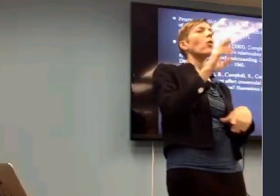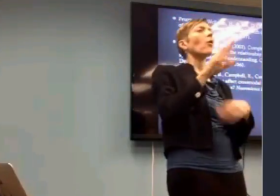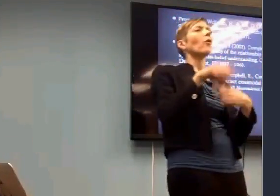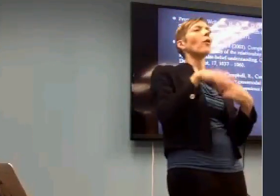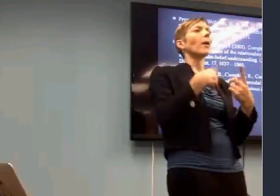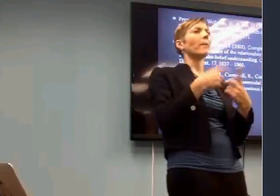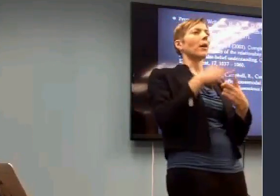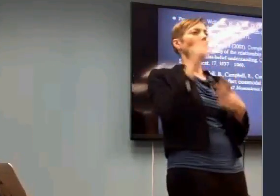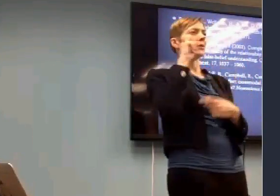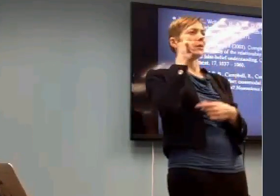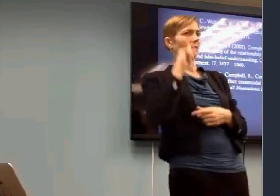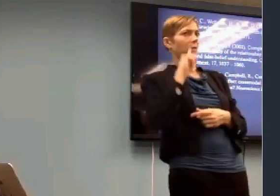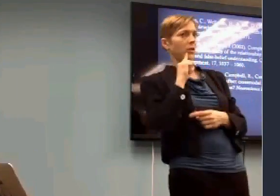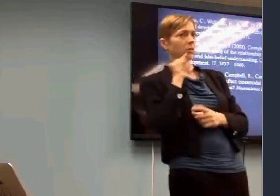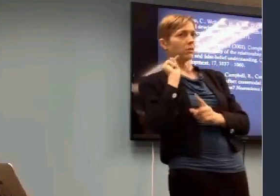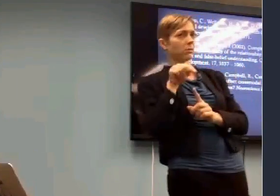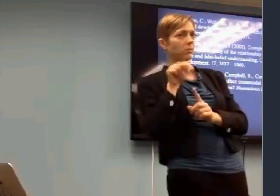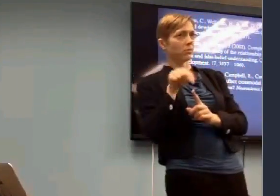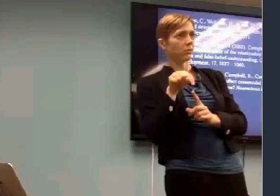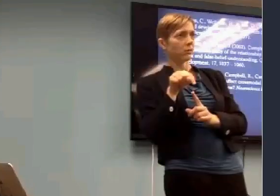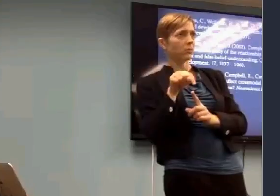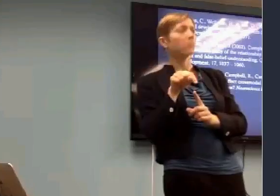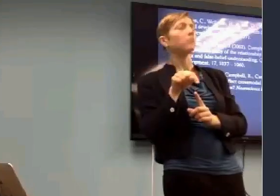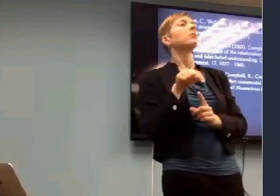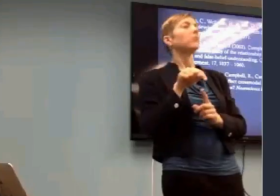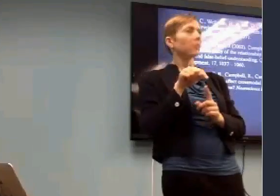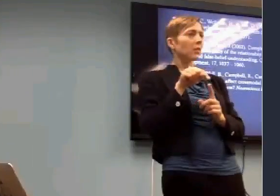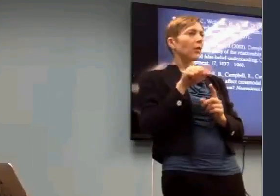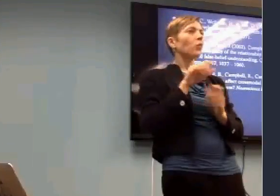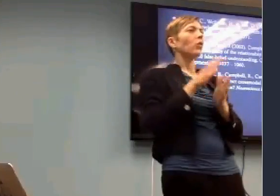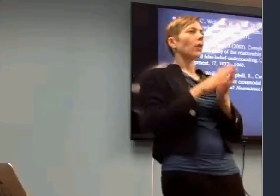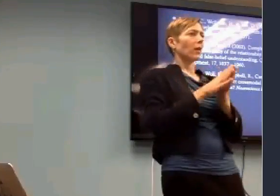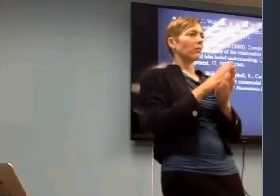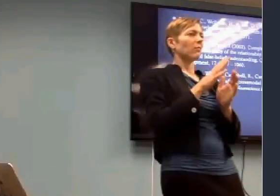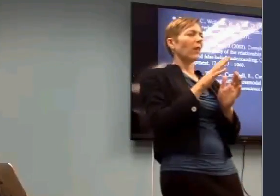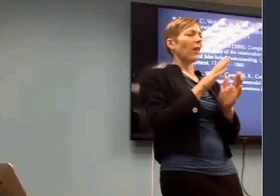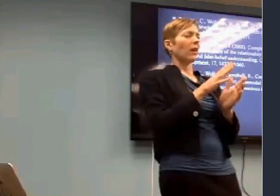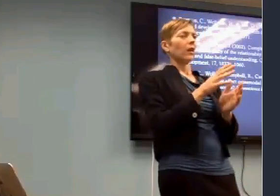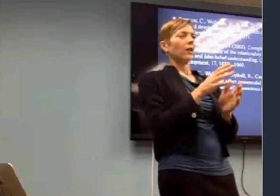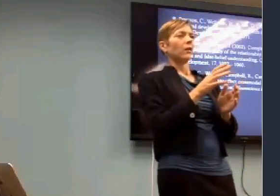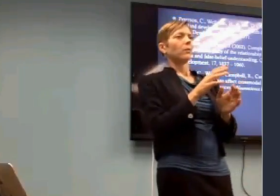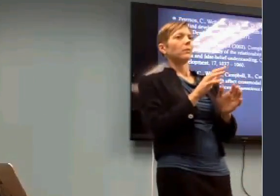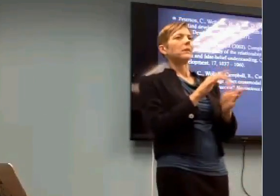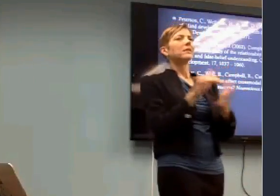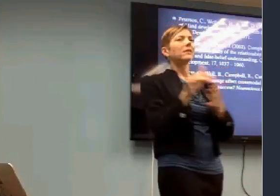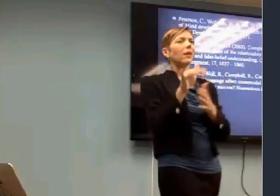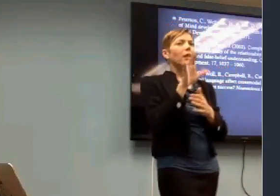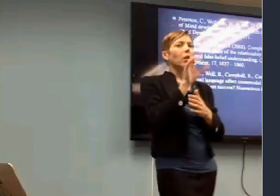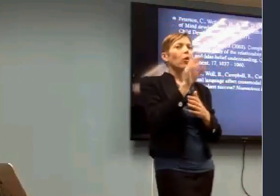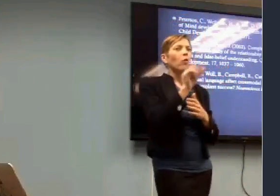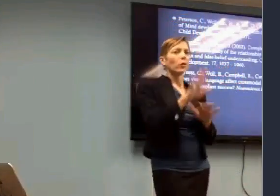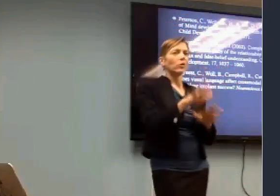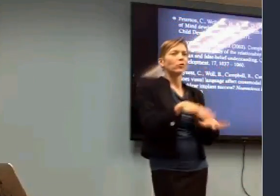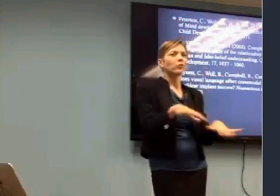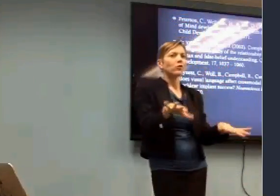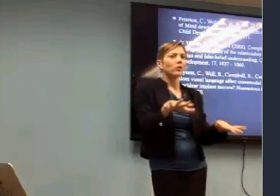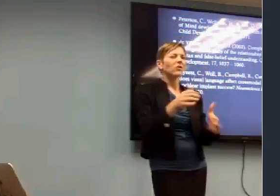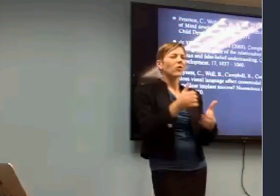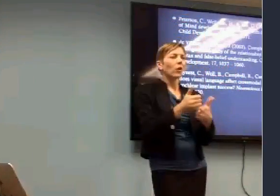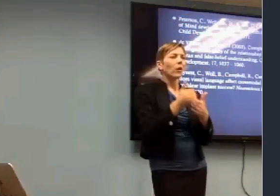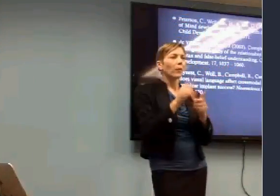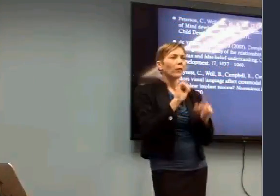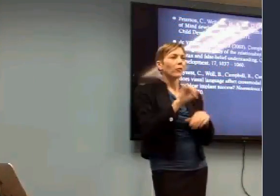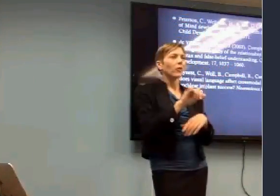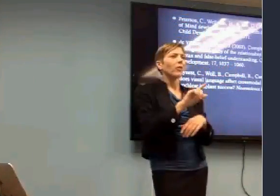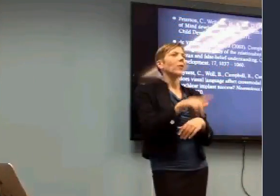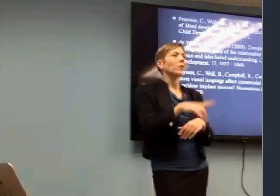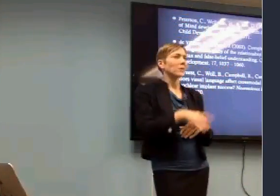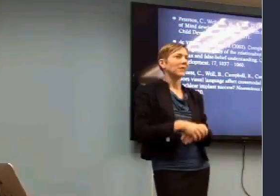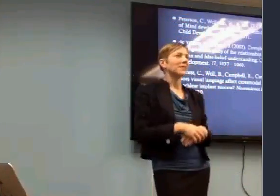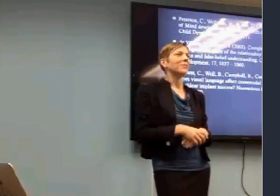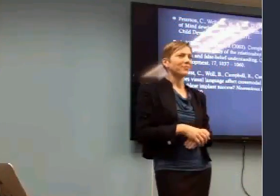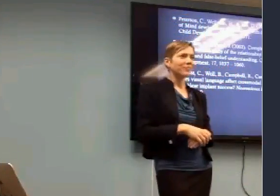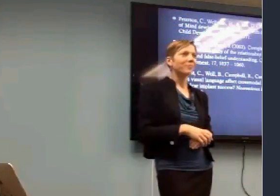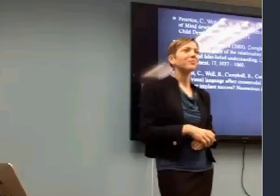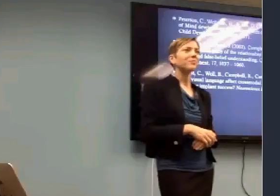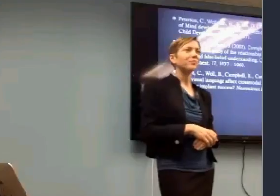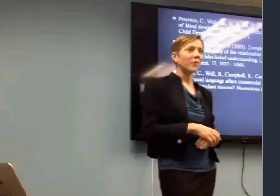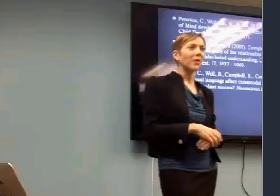specifically targeting on whether or not it's something about being deaf or language, then we would want to study that group of children in order to